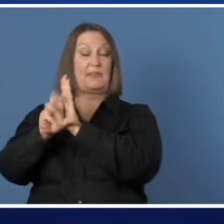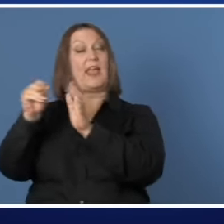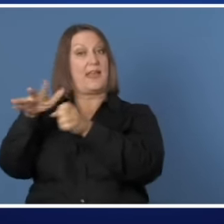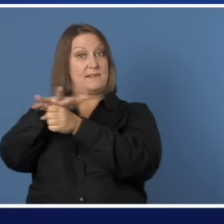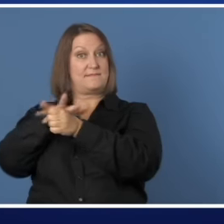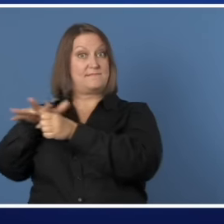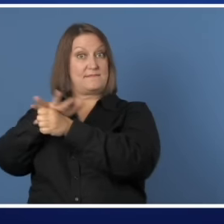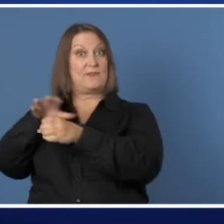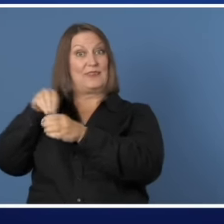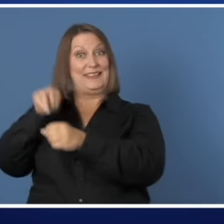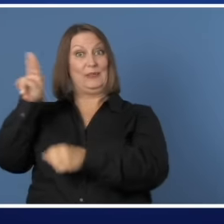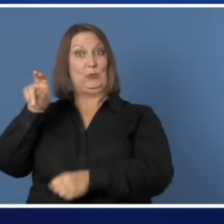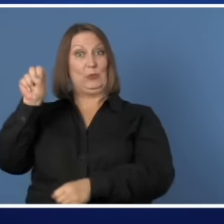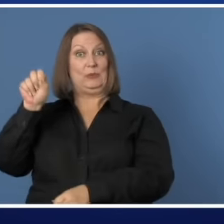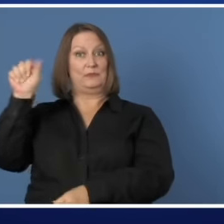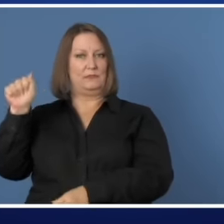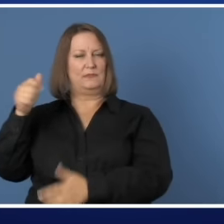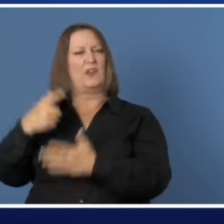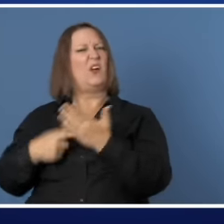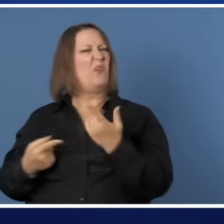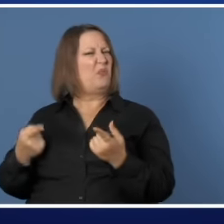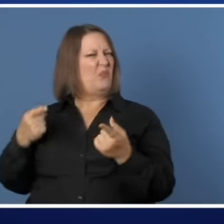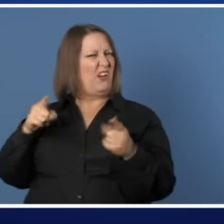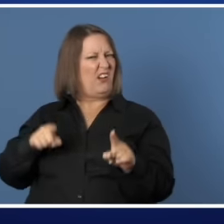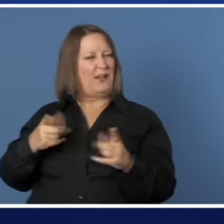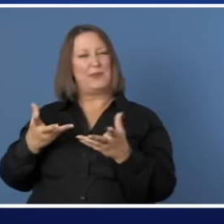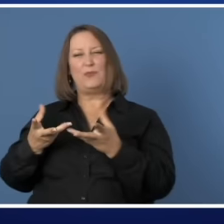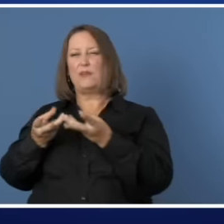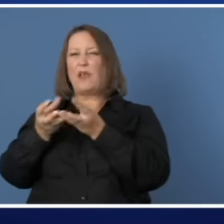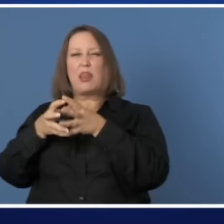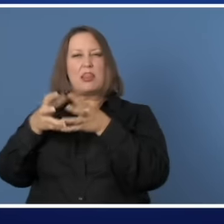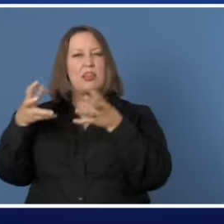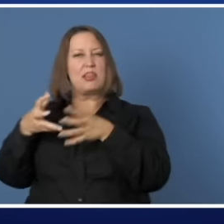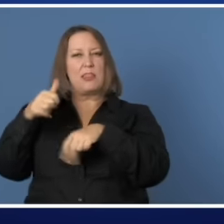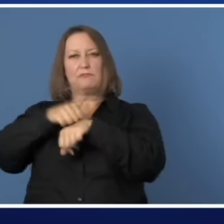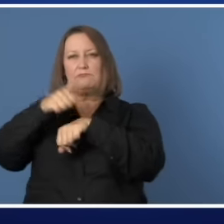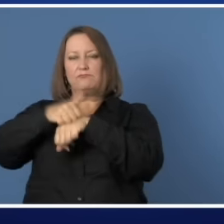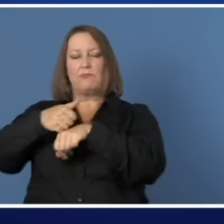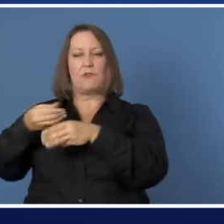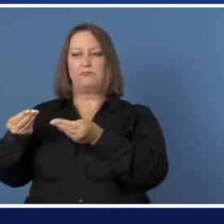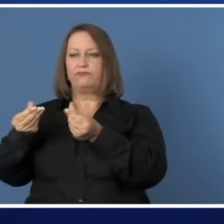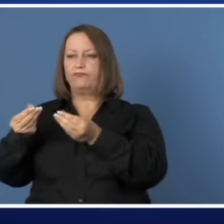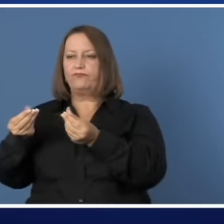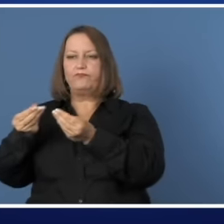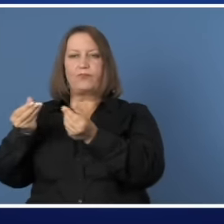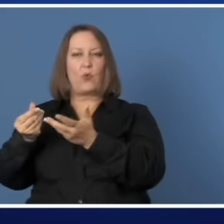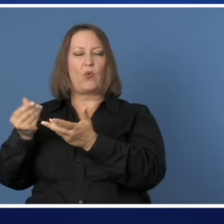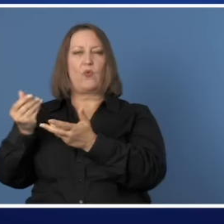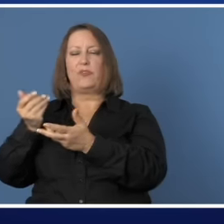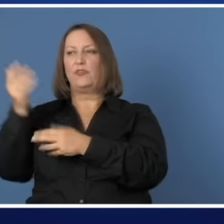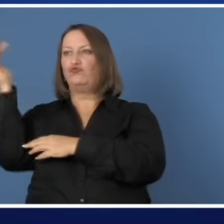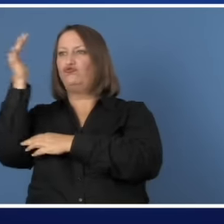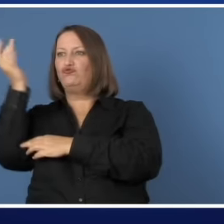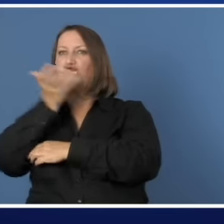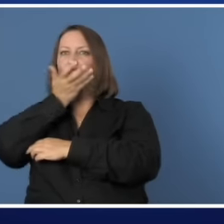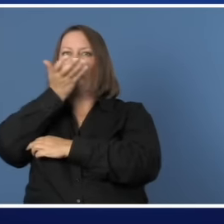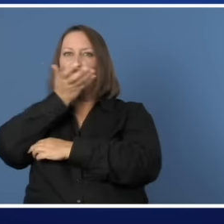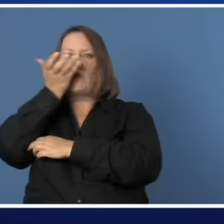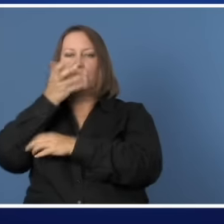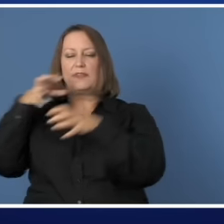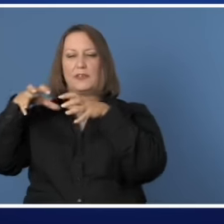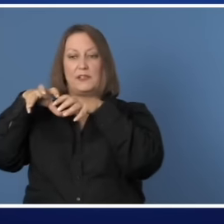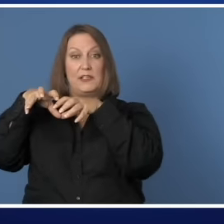In a landslide, masses of rock, earth, or debris move down